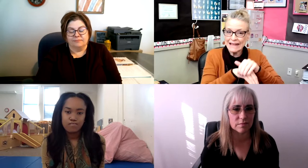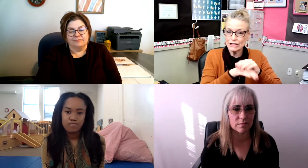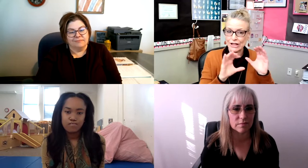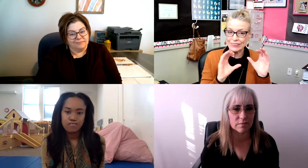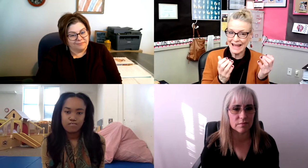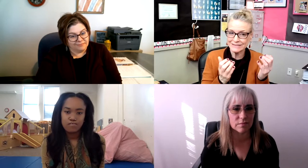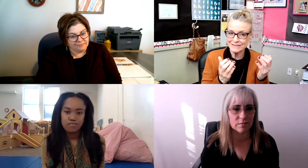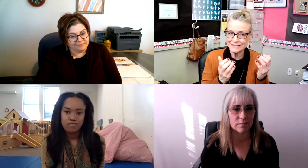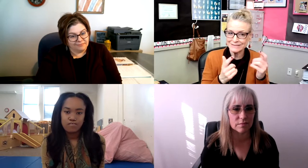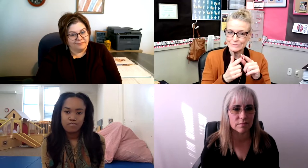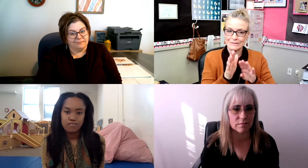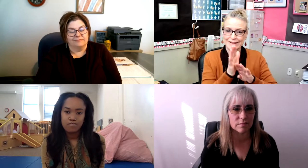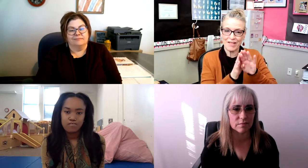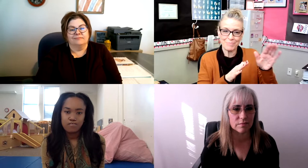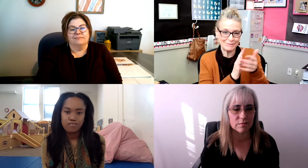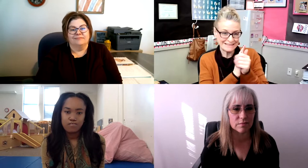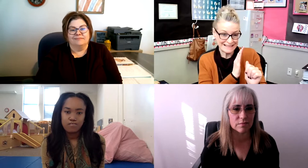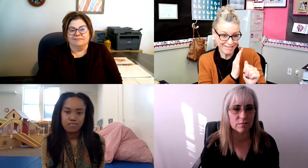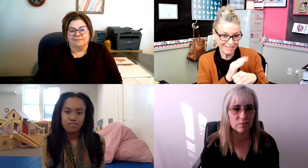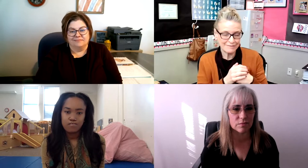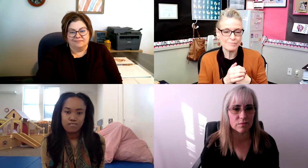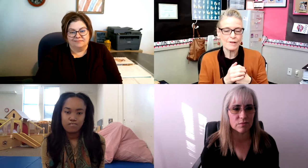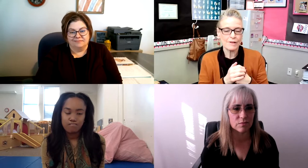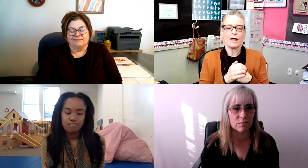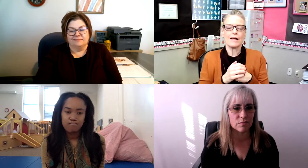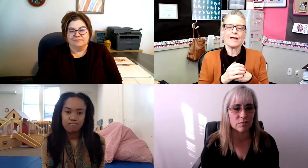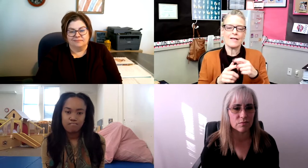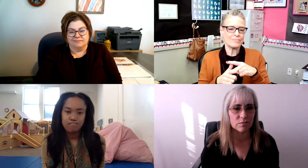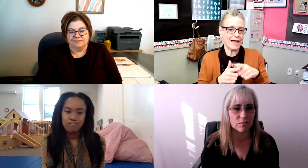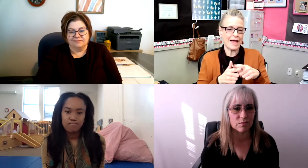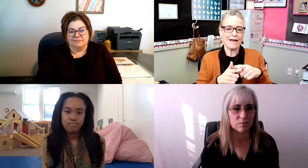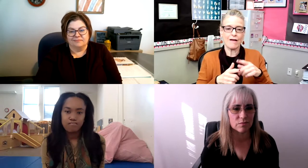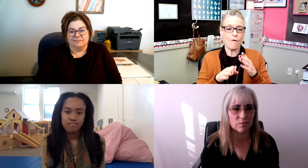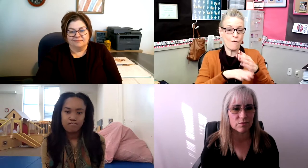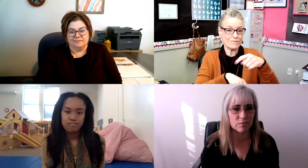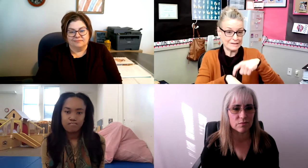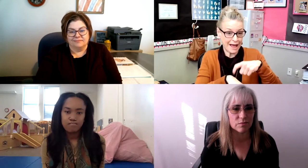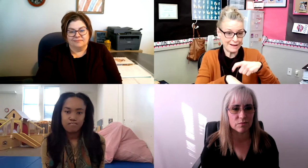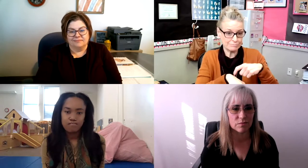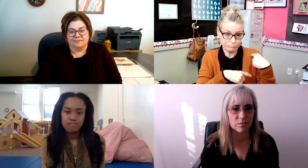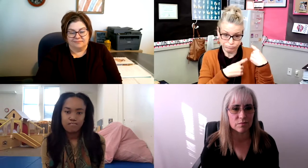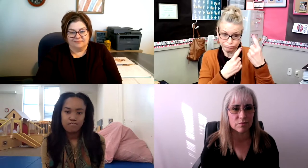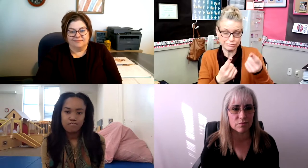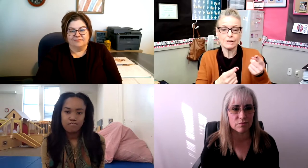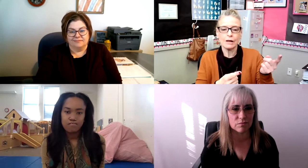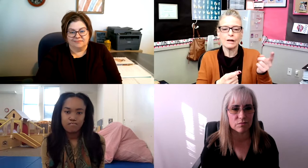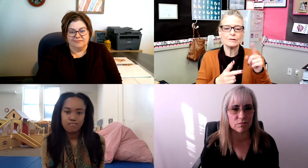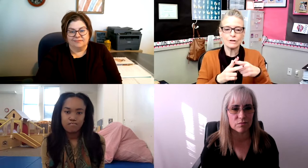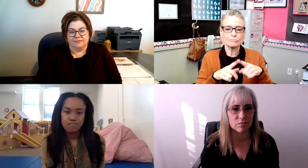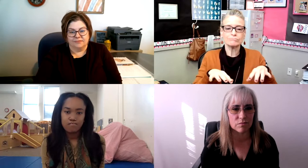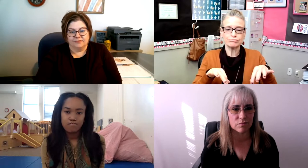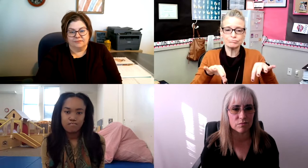taking ASL and English classes to develop her skills. And then over time,